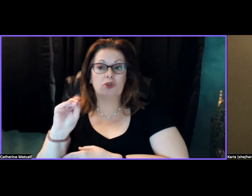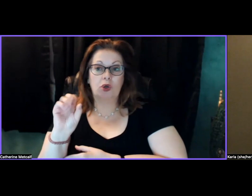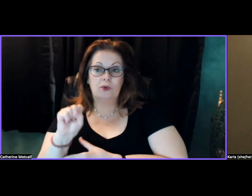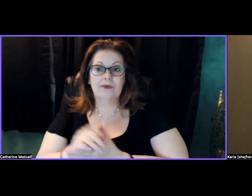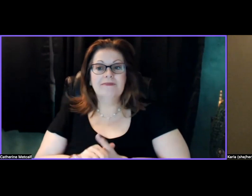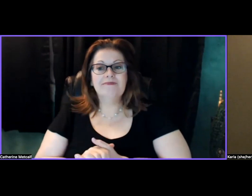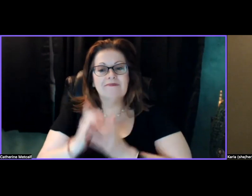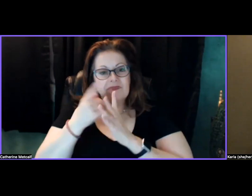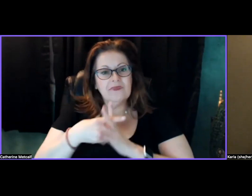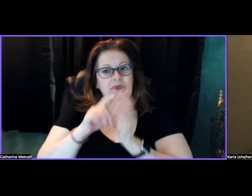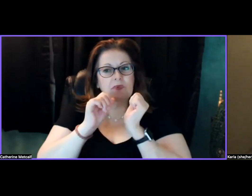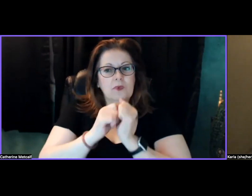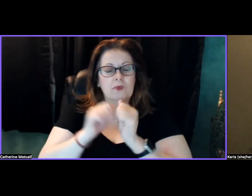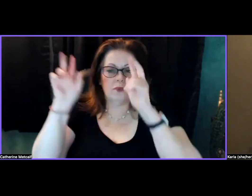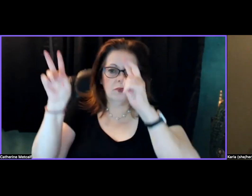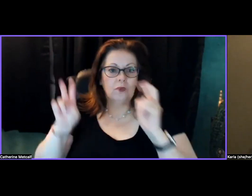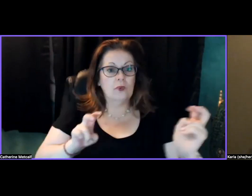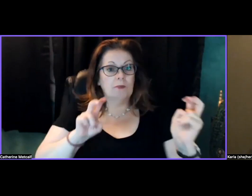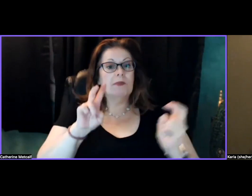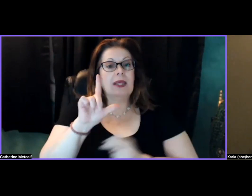It starts with a quote by Lee Younglee.